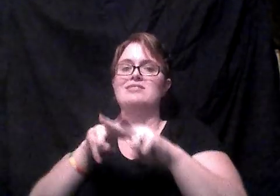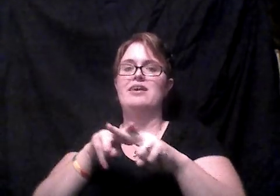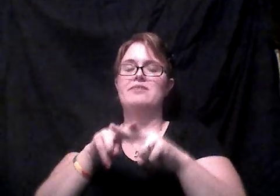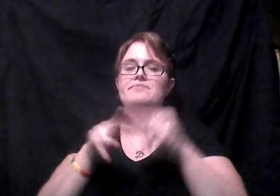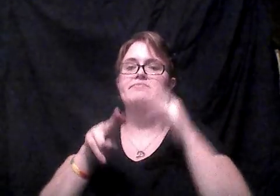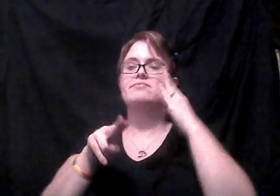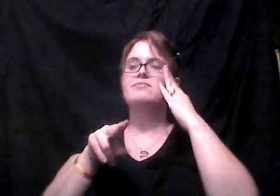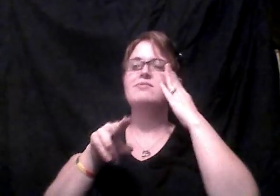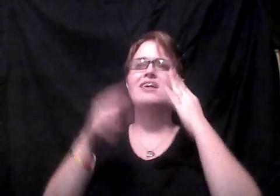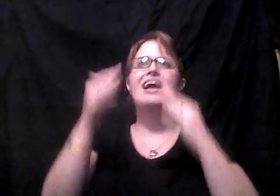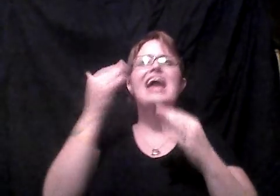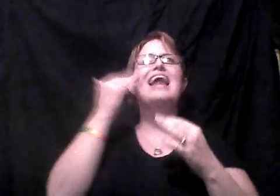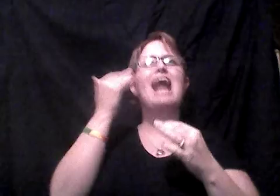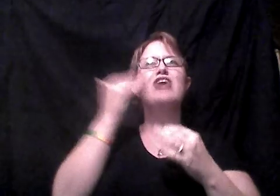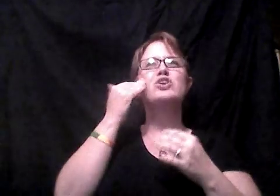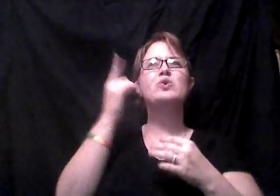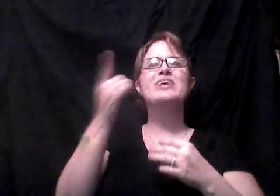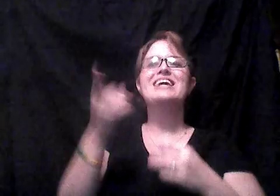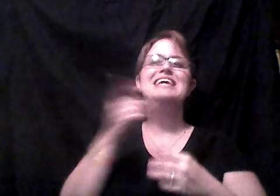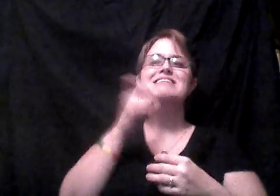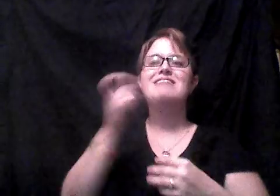an 8-year-old boy not feel guilty just because he'd had the flu.